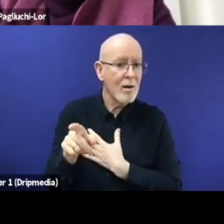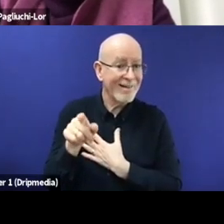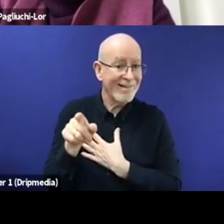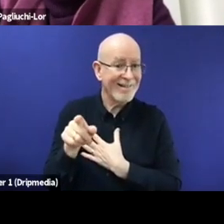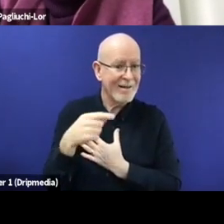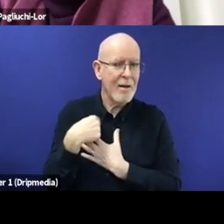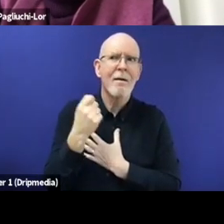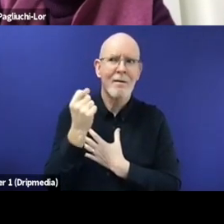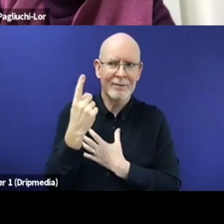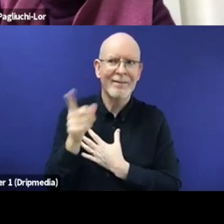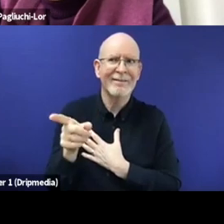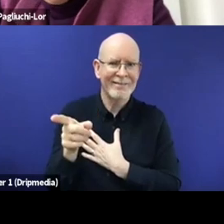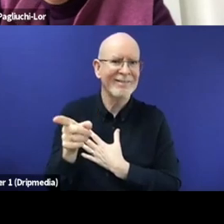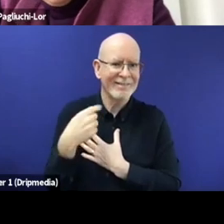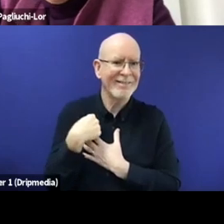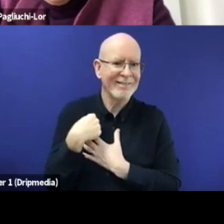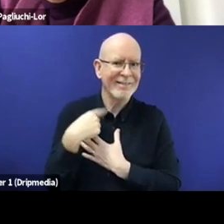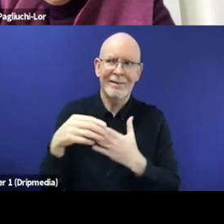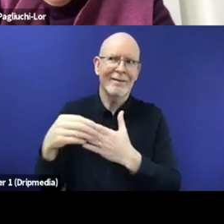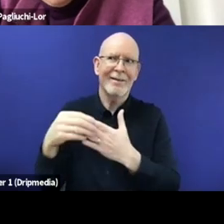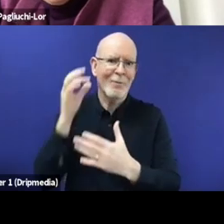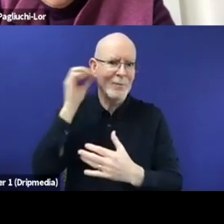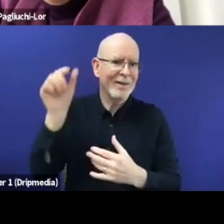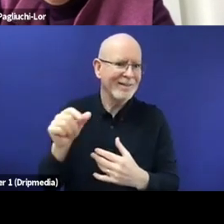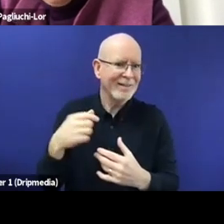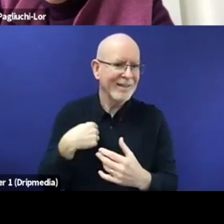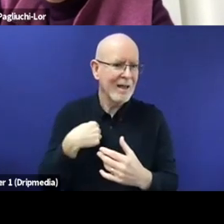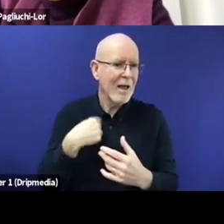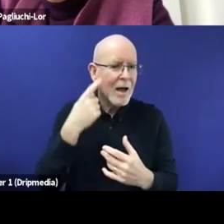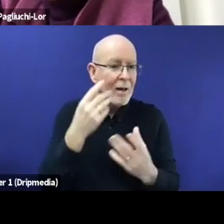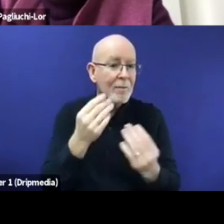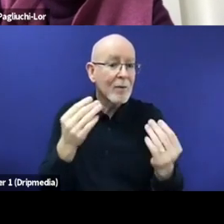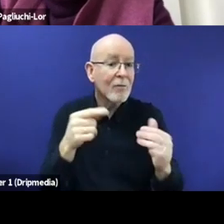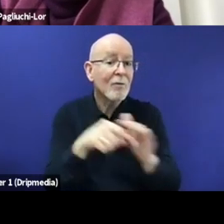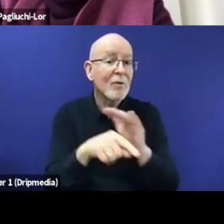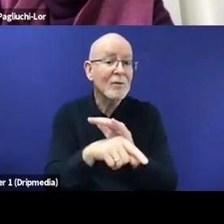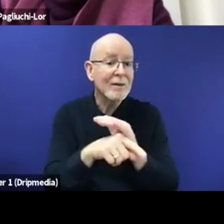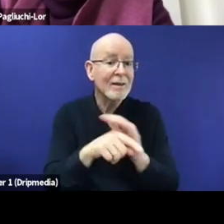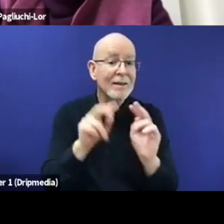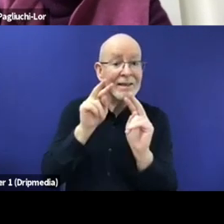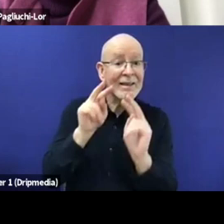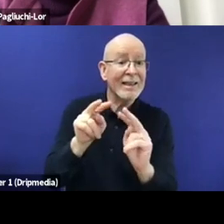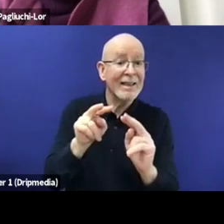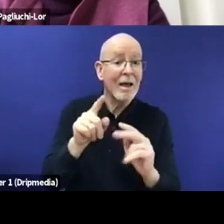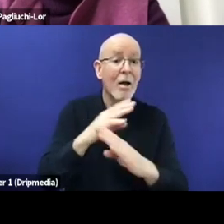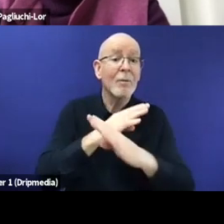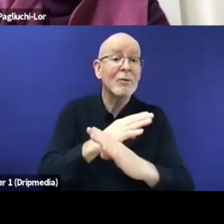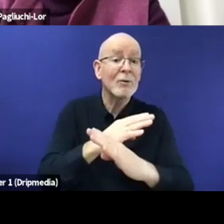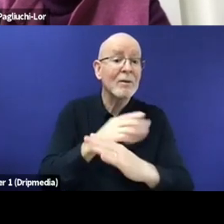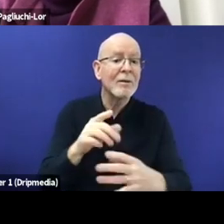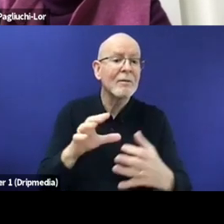it was very difficult to talk with anyone without ending up in the fact that protection meant resettlement to the